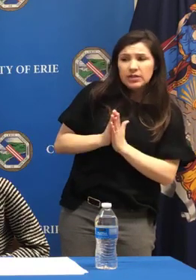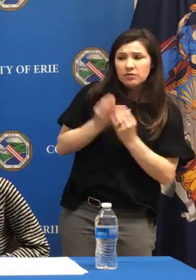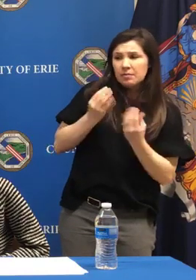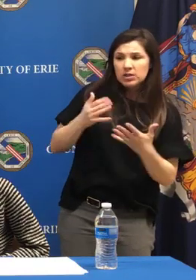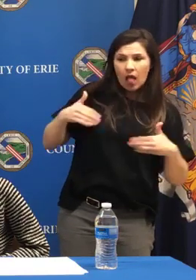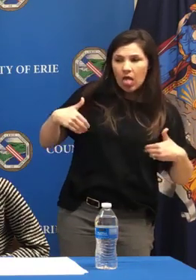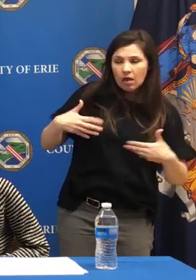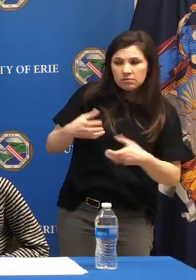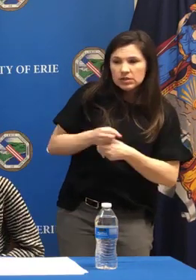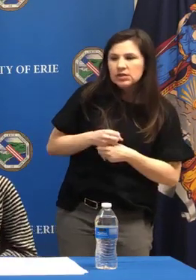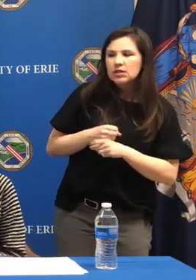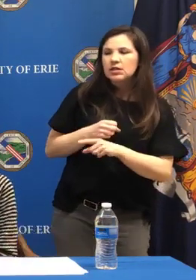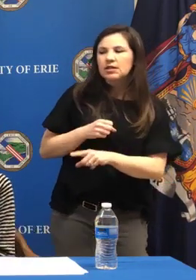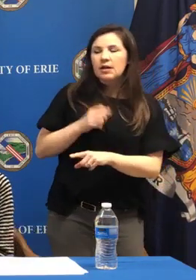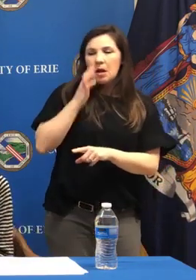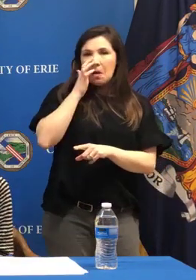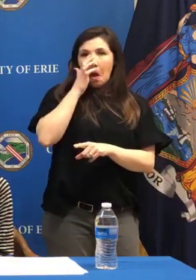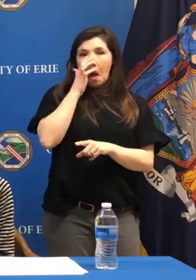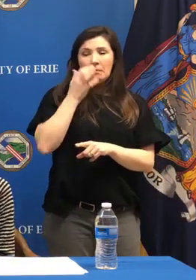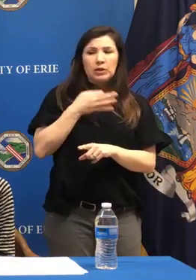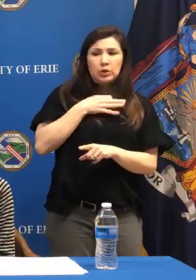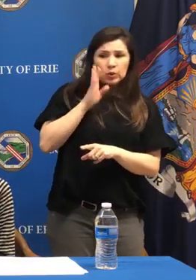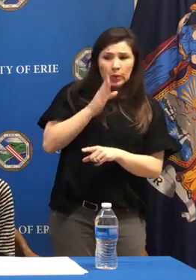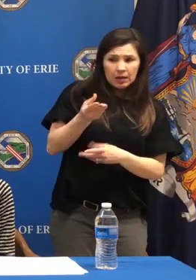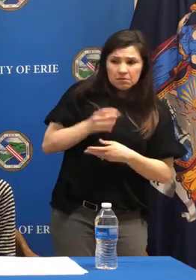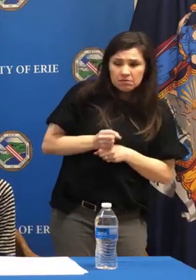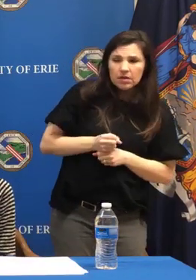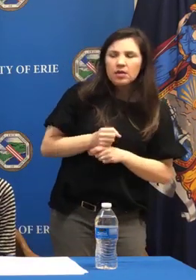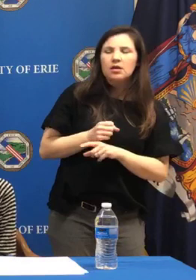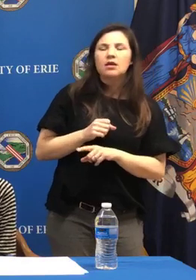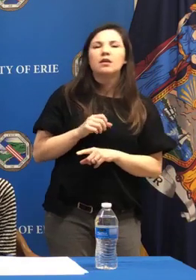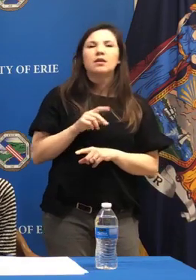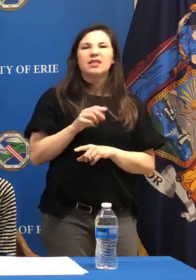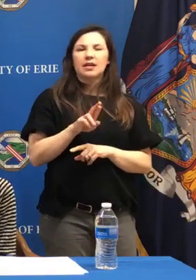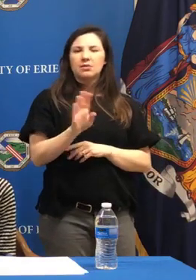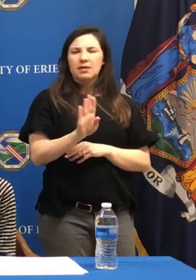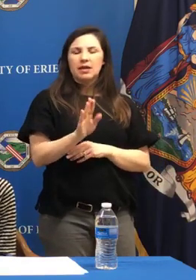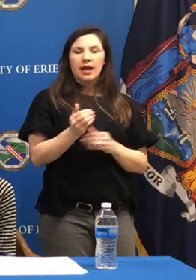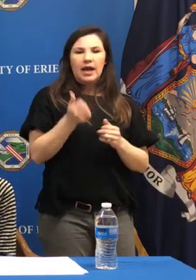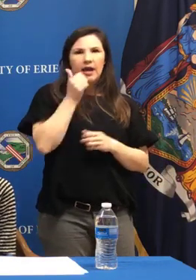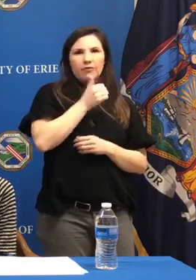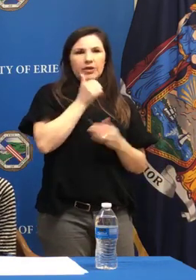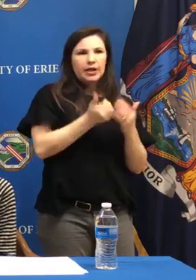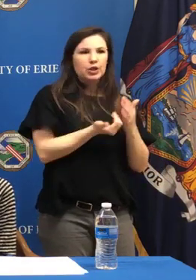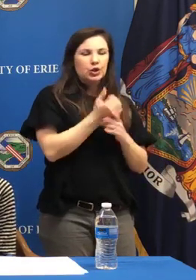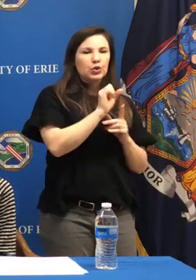not gotten it. So Yeah. just wondering if that would be coming out. Yeah, I mean, just the number of new cases a day is just